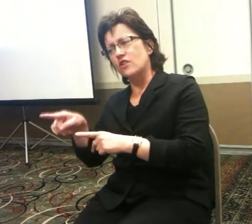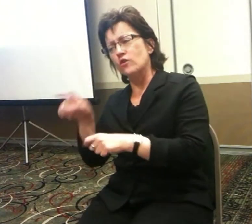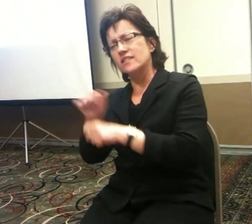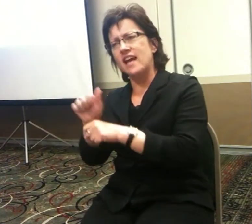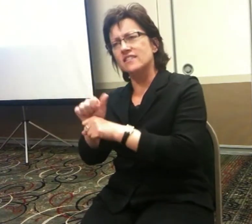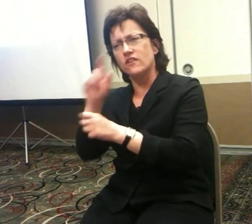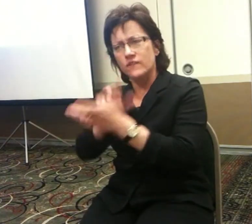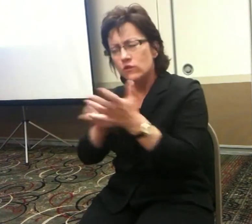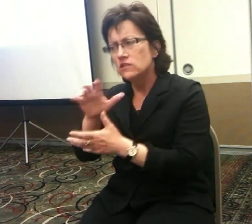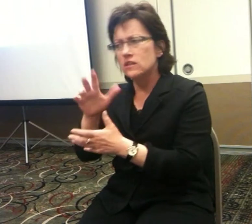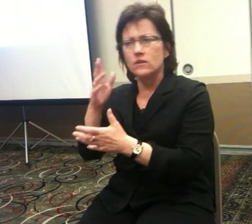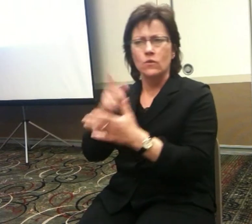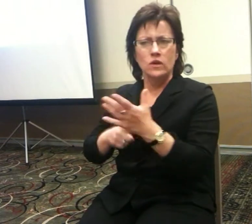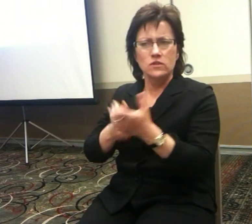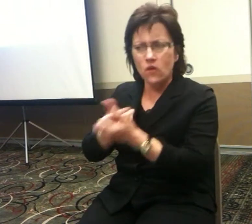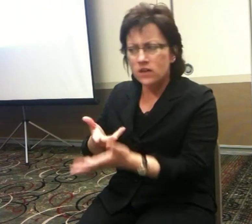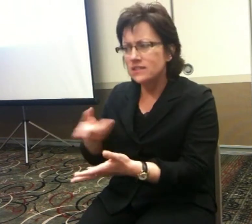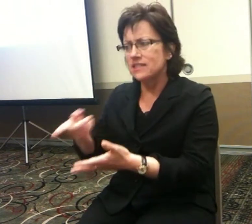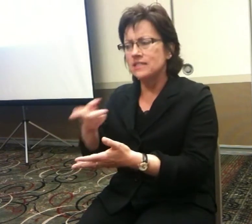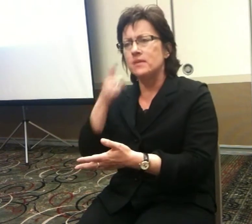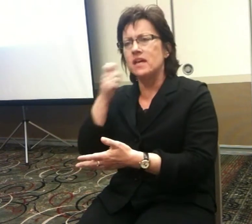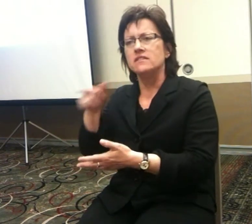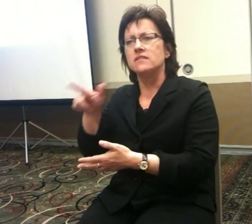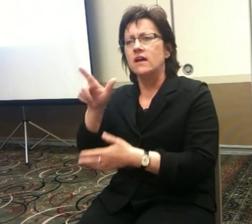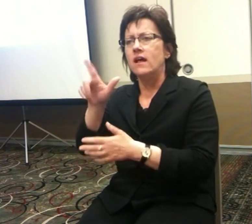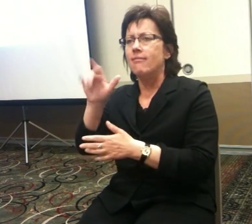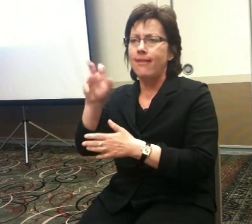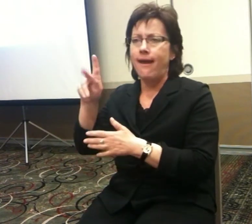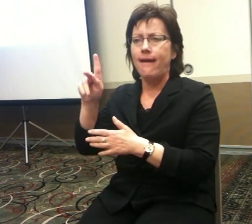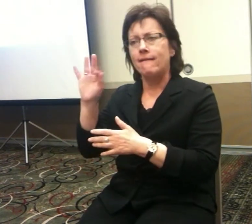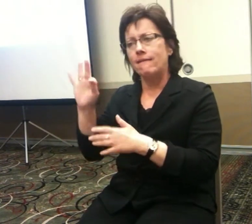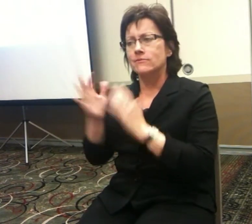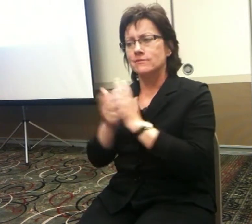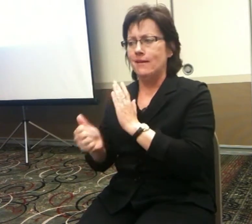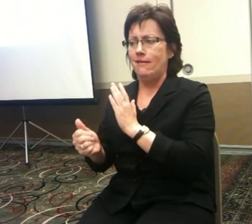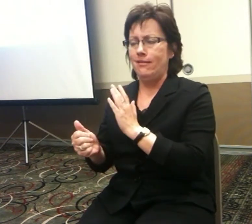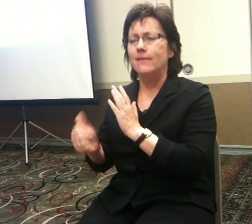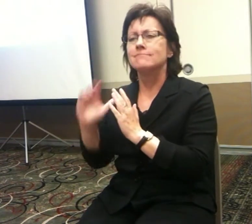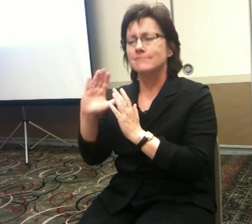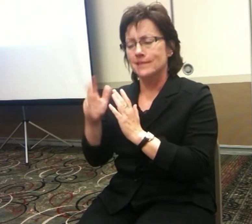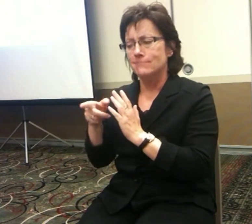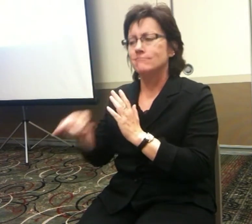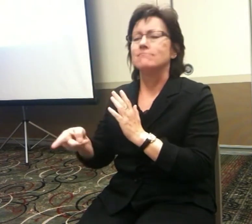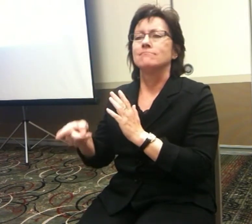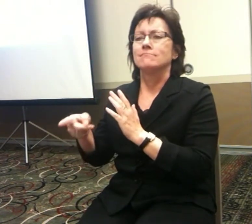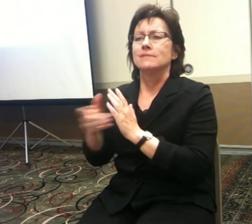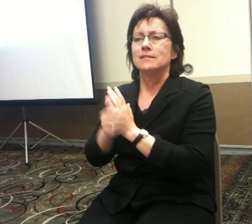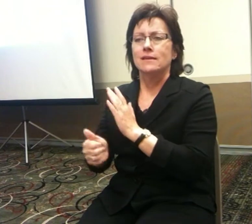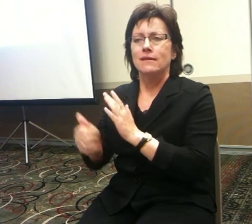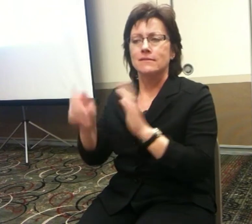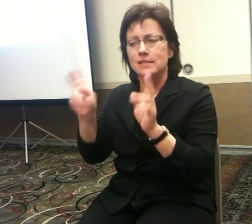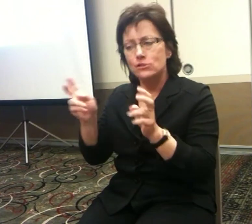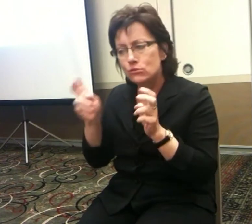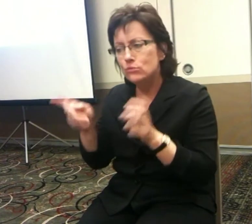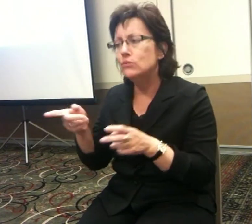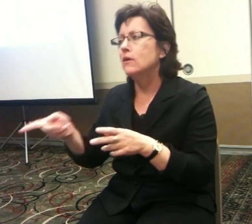skill, which looks very much like this is a skill issue in terms of maybe the hearing loss is creating a situation that he has not ever